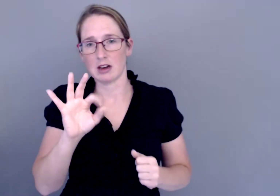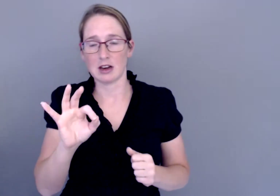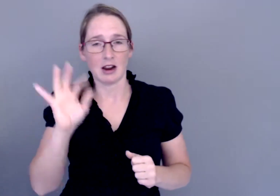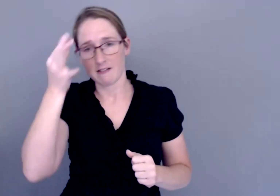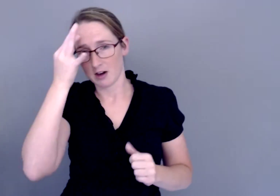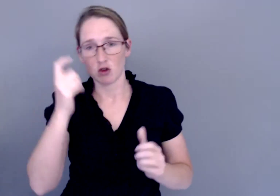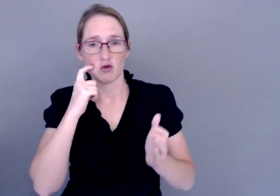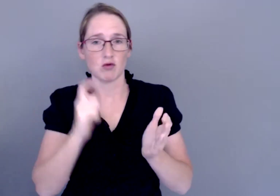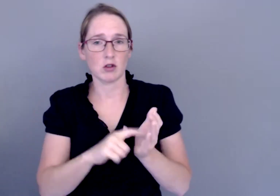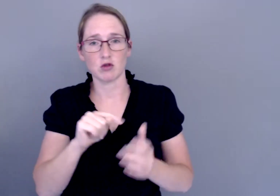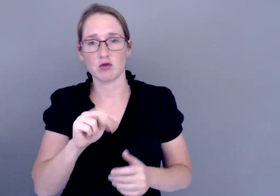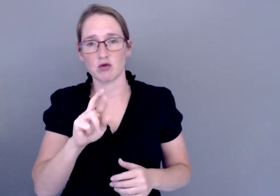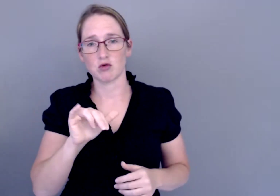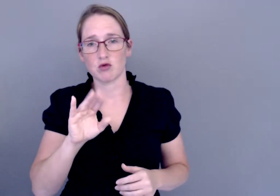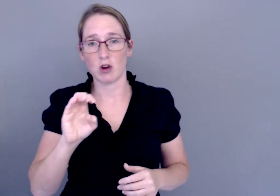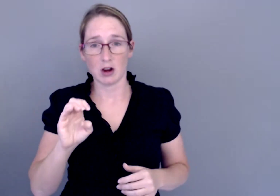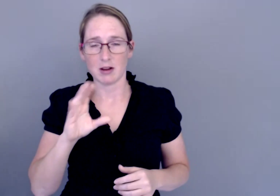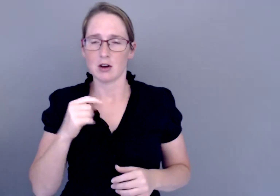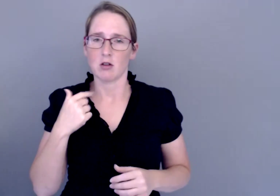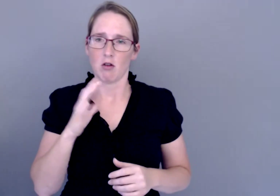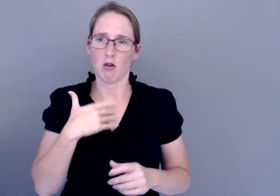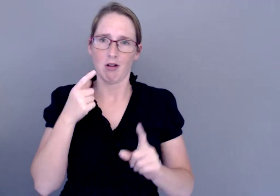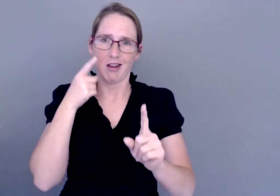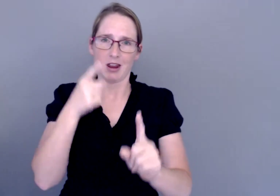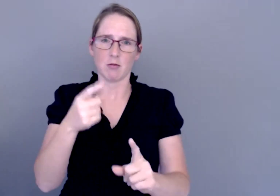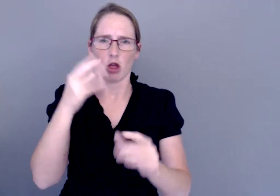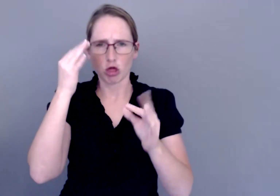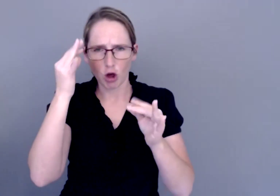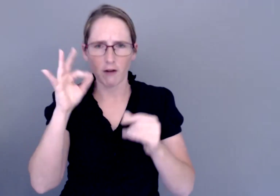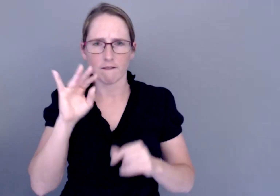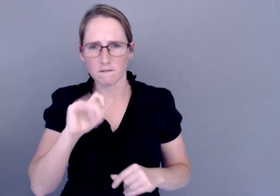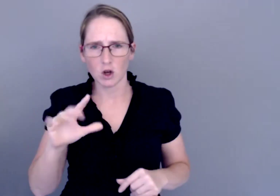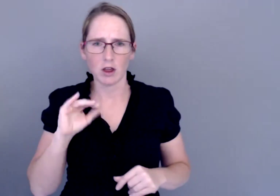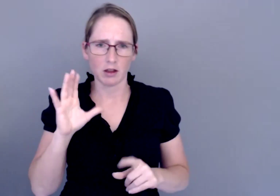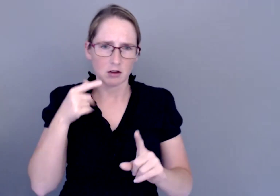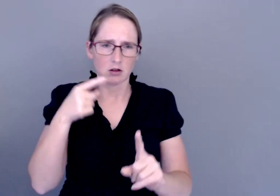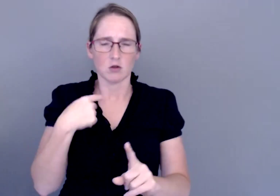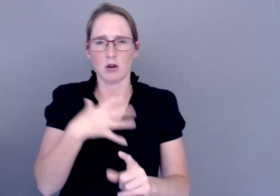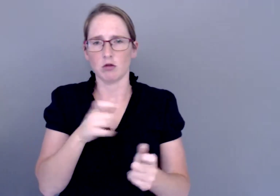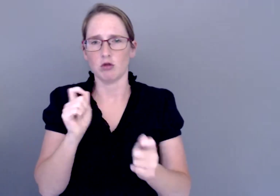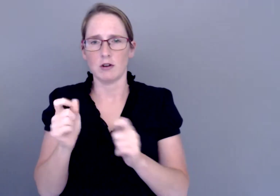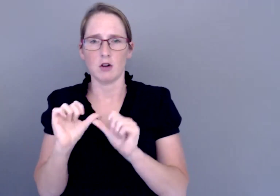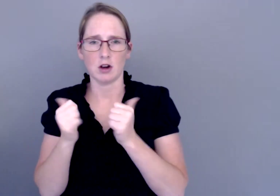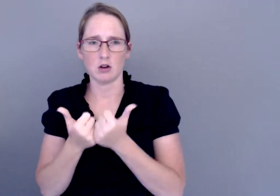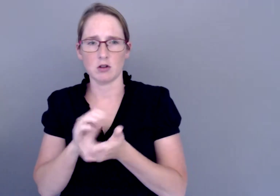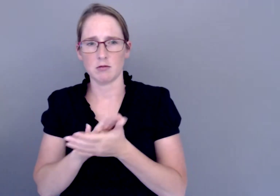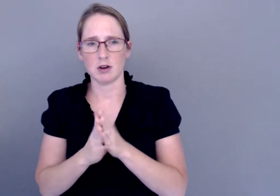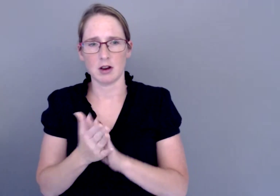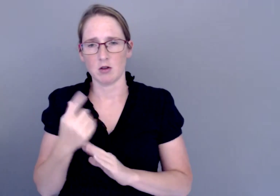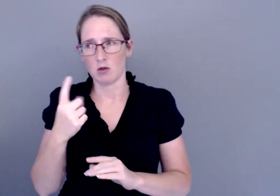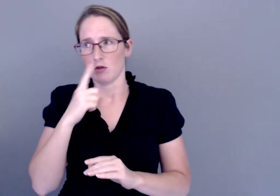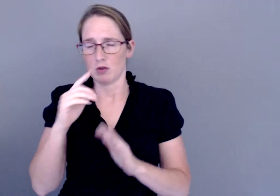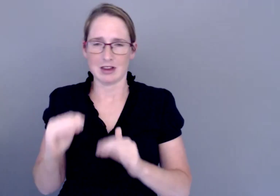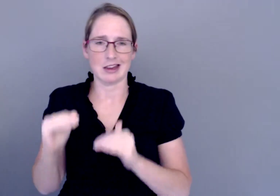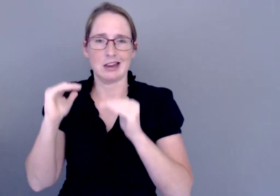recognized tribes, and our aim is to be thoughtful and engaging as we seek to transform our agency into one that enhances